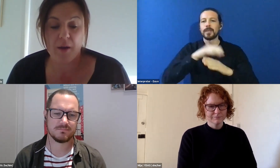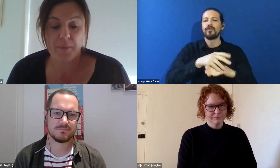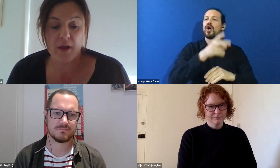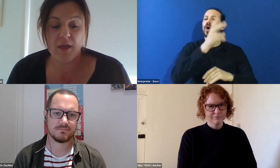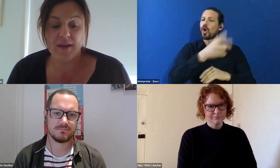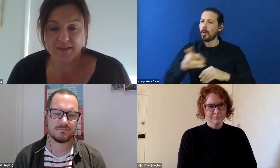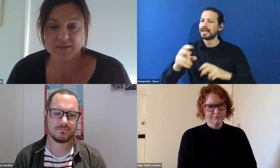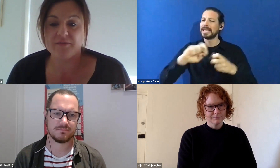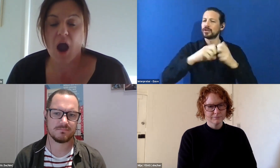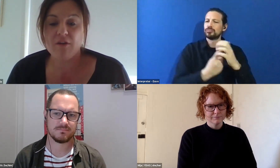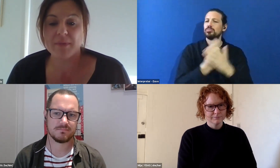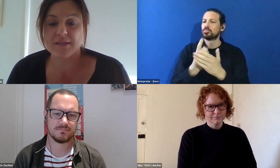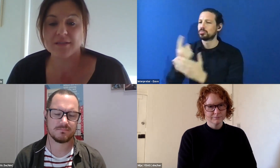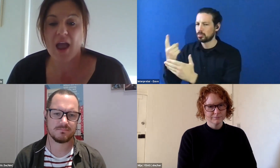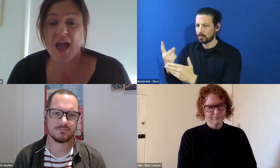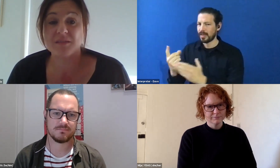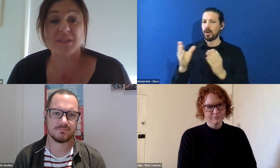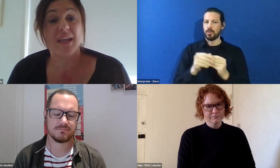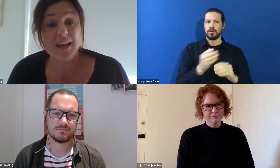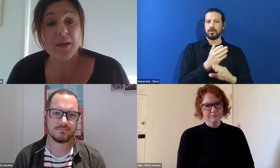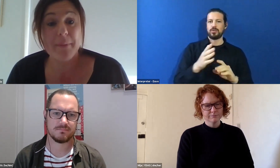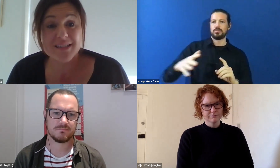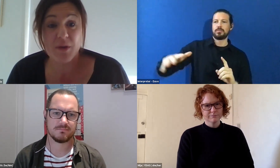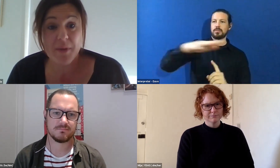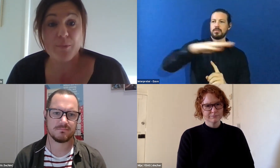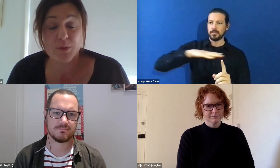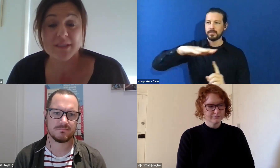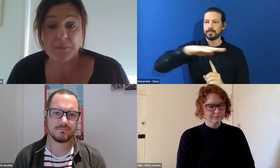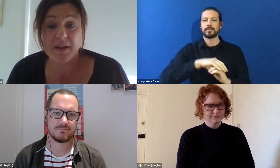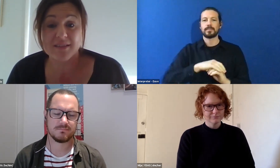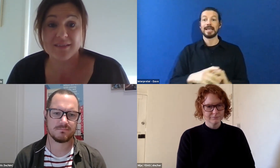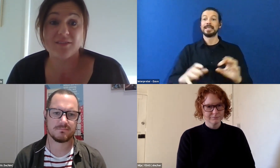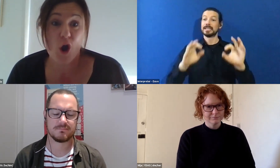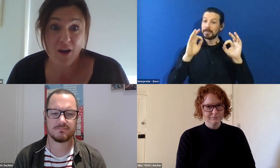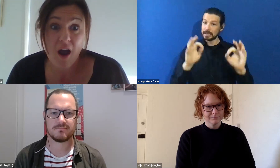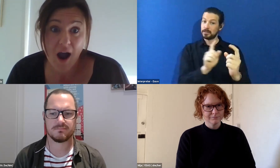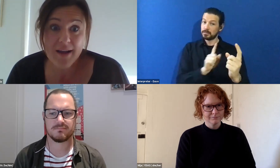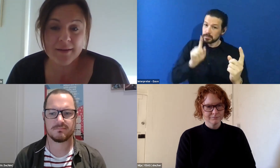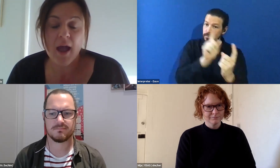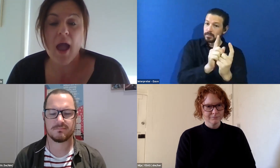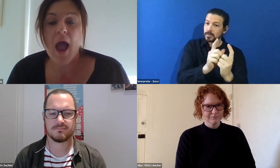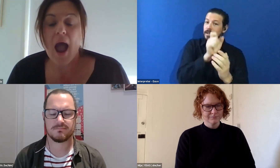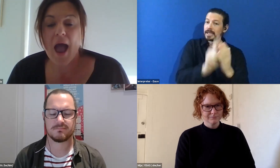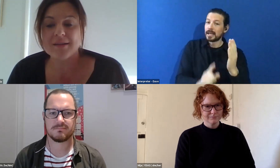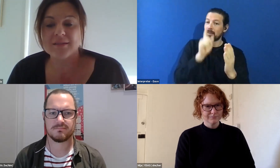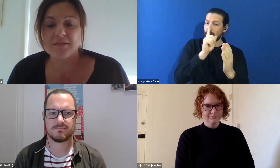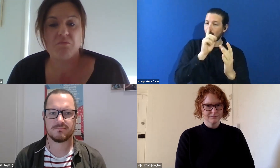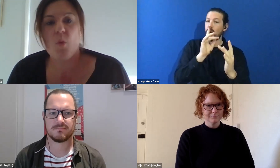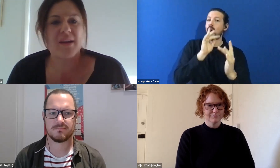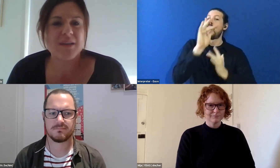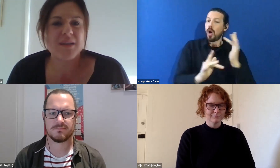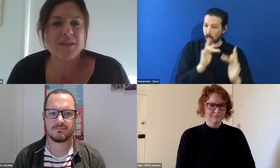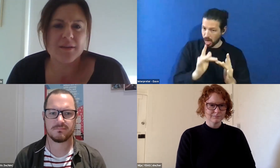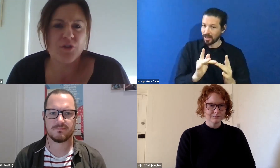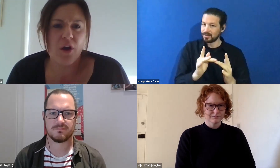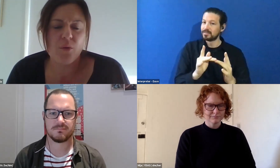coming up in this environment, and particularly meeting with people with disabilities online, and what